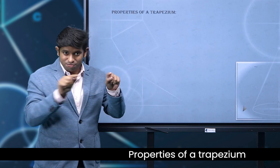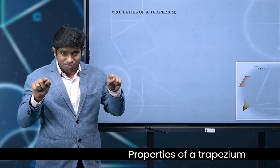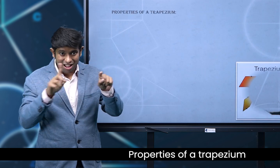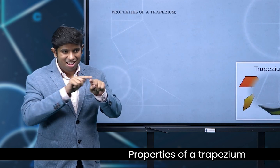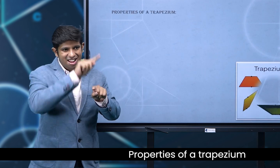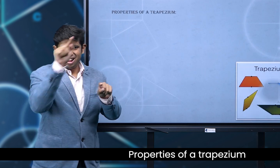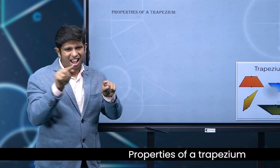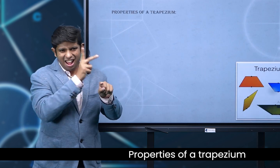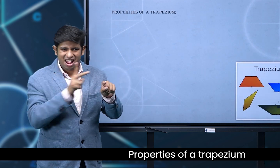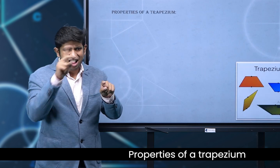Properties of a trapezium.